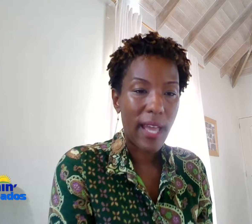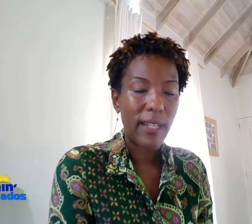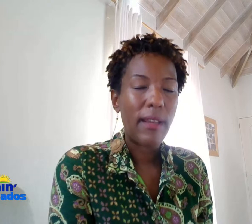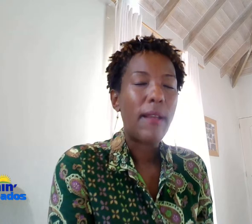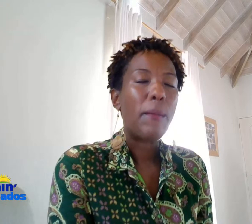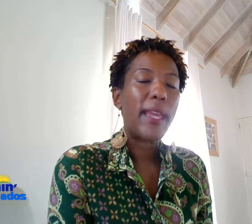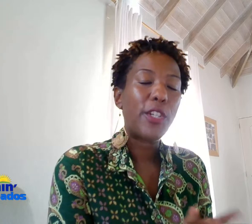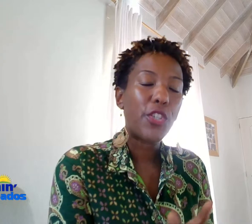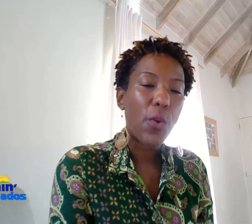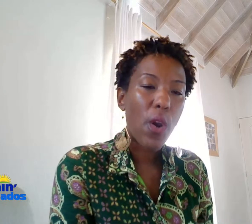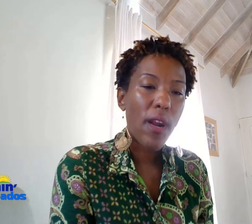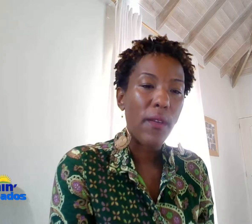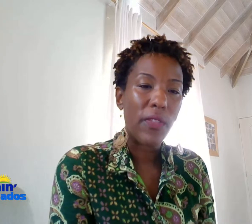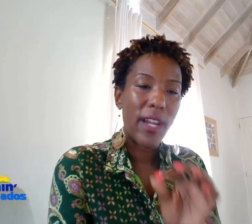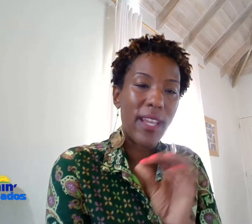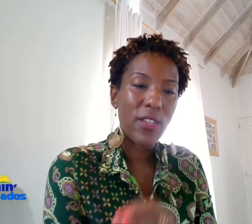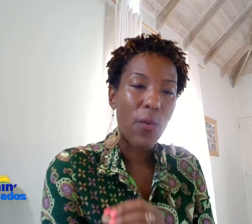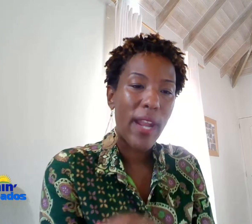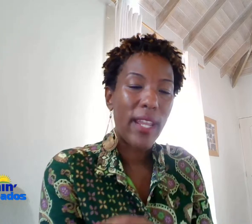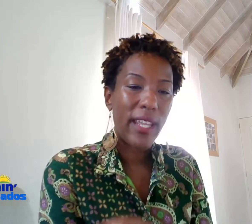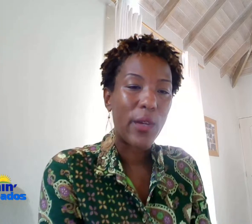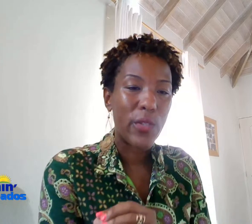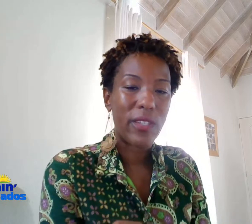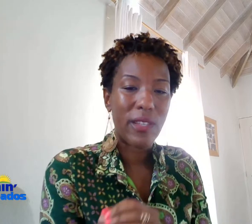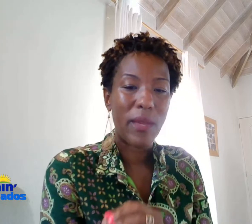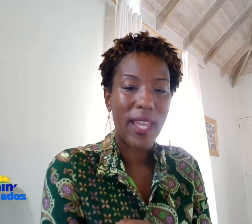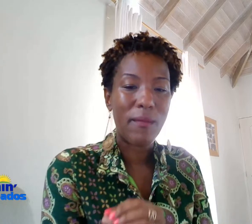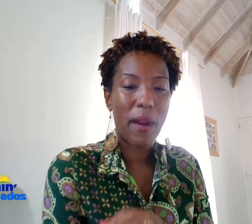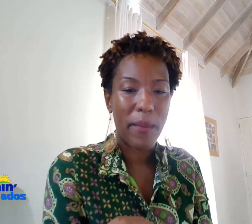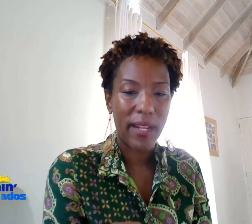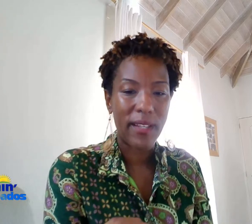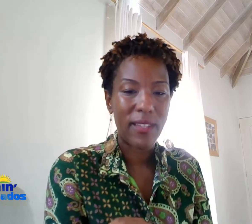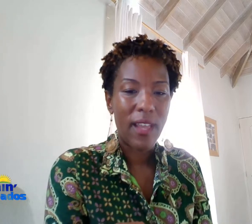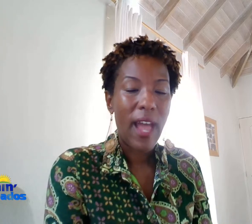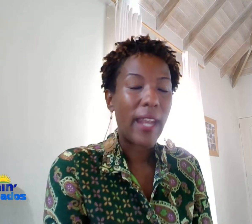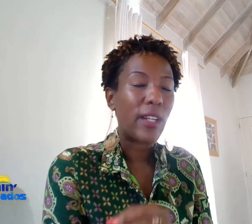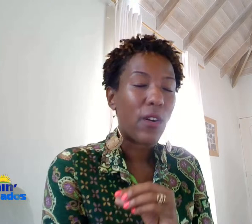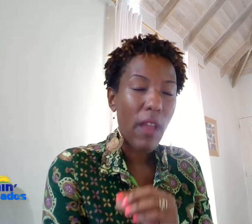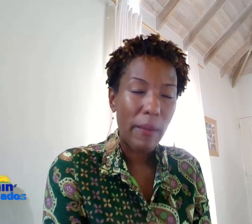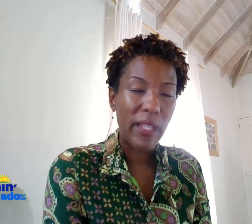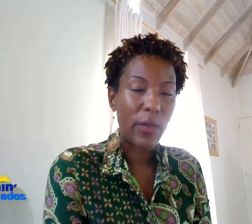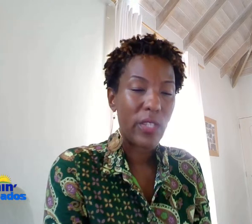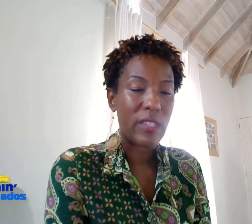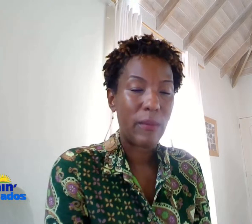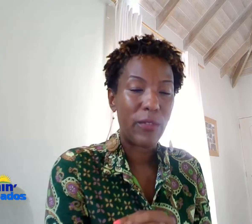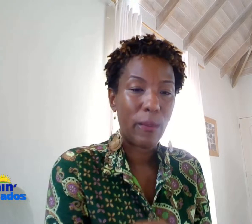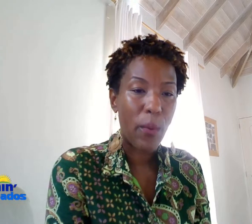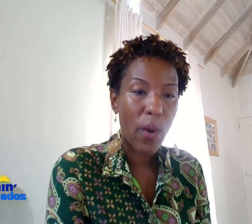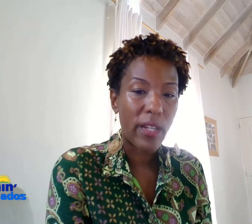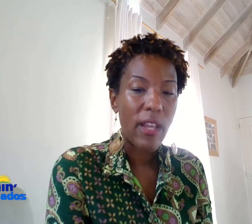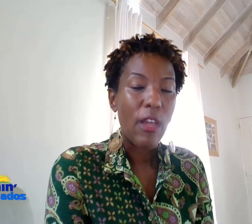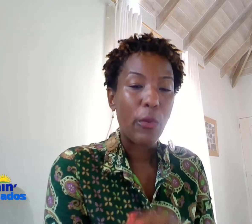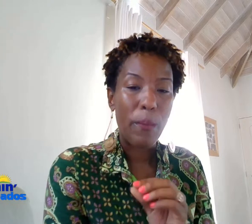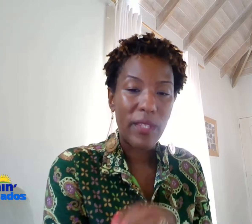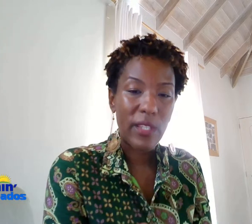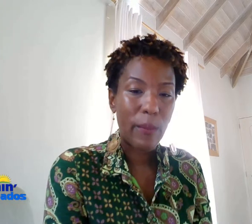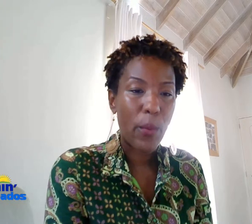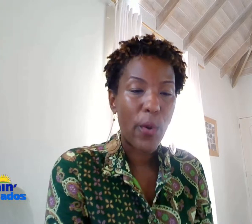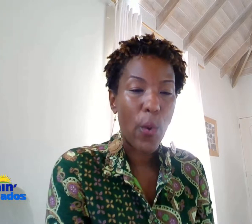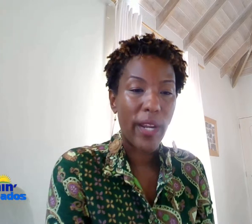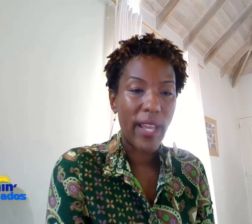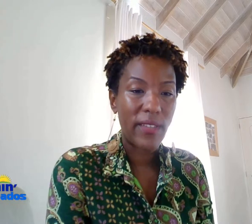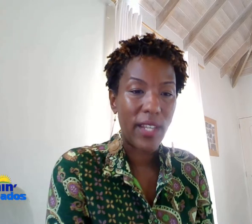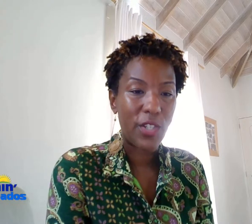But beyond that, make sure there is already an ecosystem in Barbados, an incredible ecosystem of support through